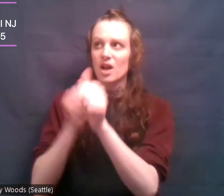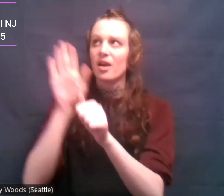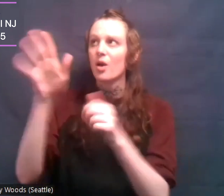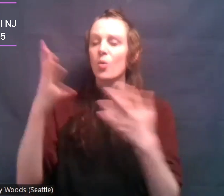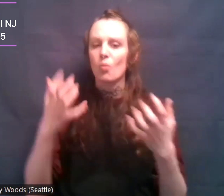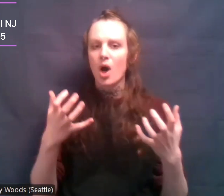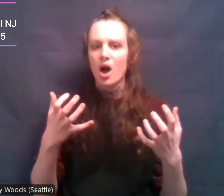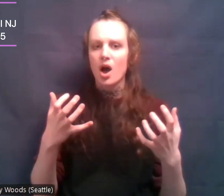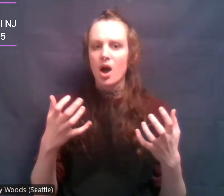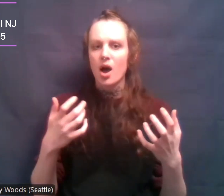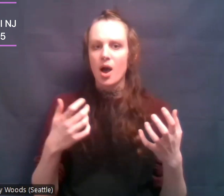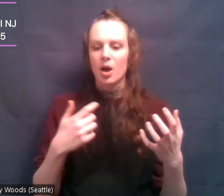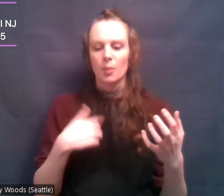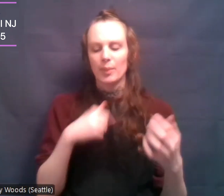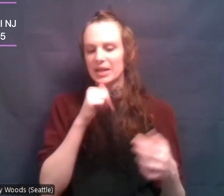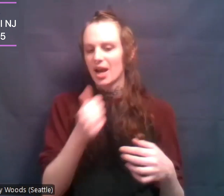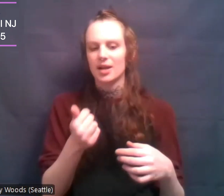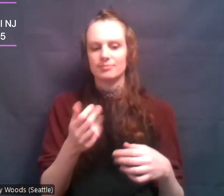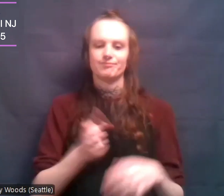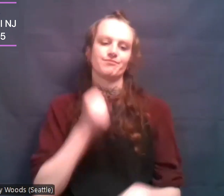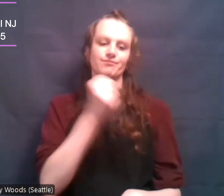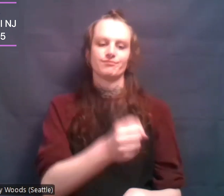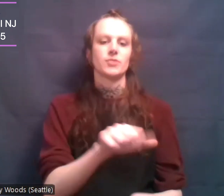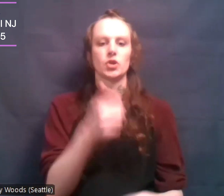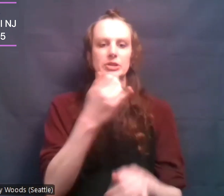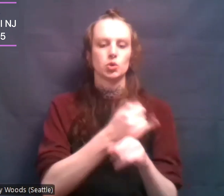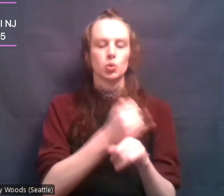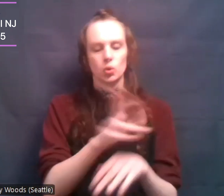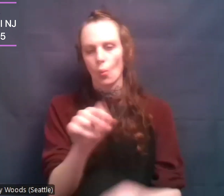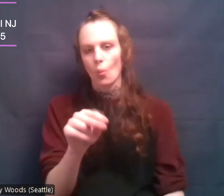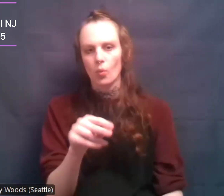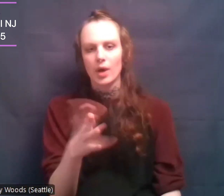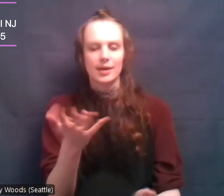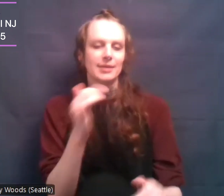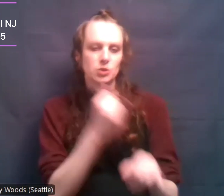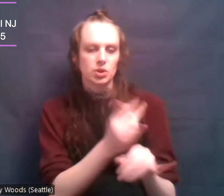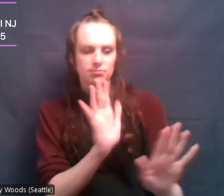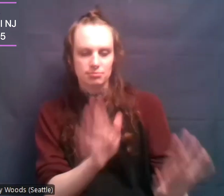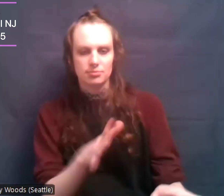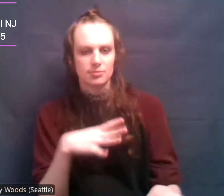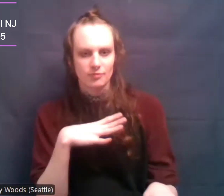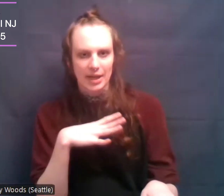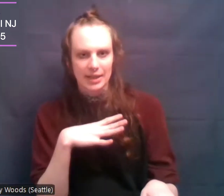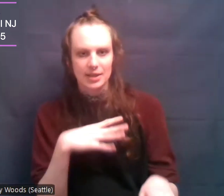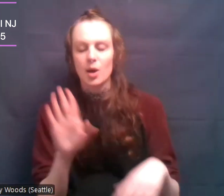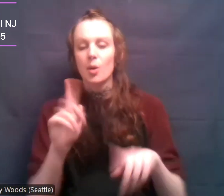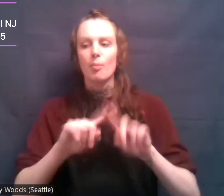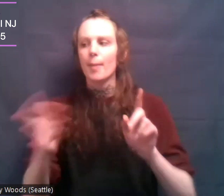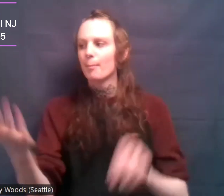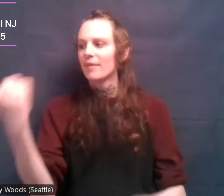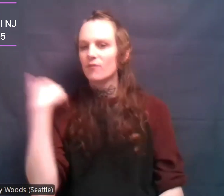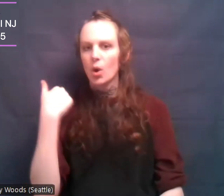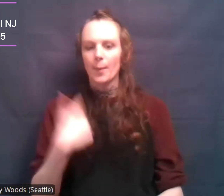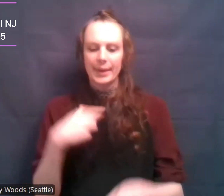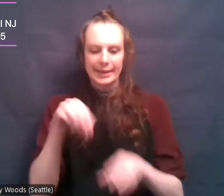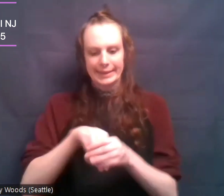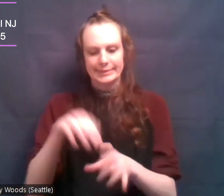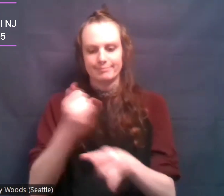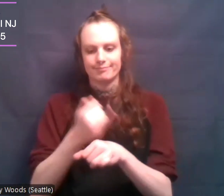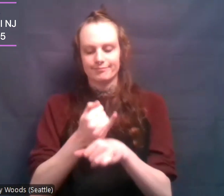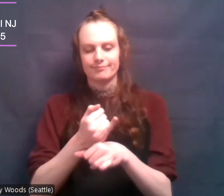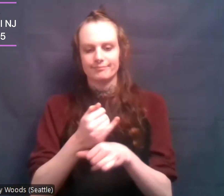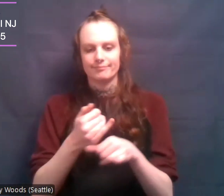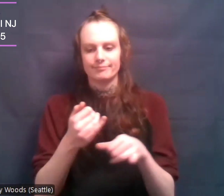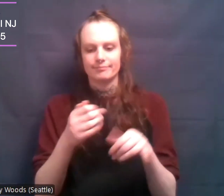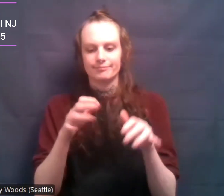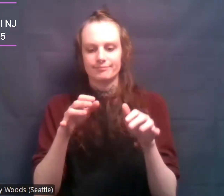more institutions. And, you know, not anything against institutions, but like I ended up in them pretty frequently. And,